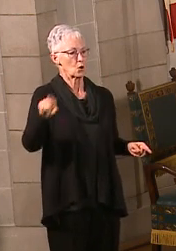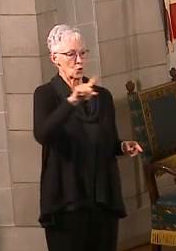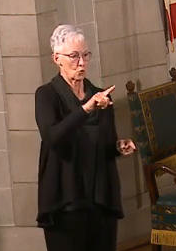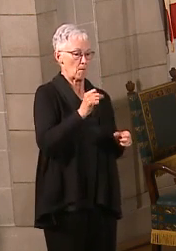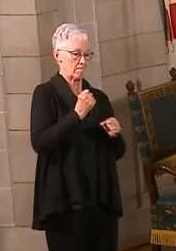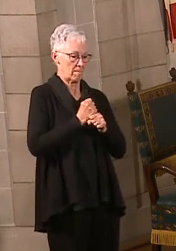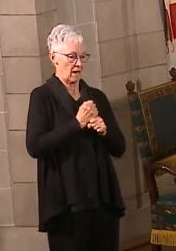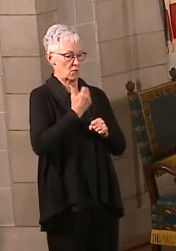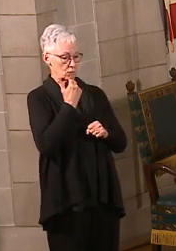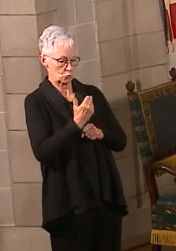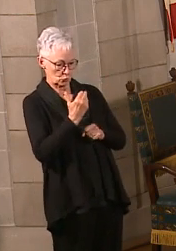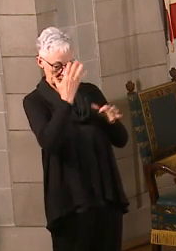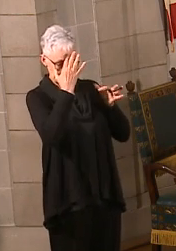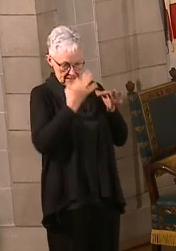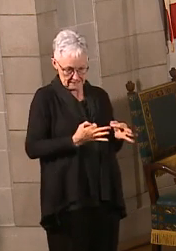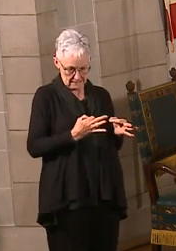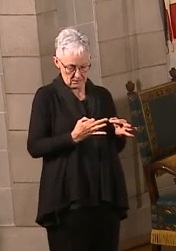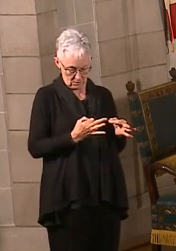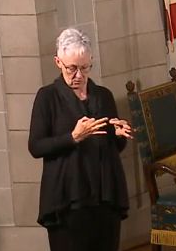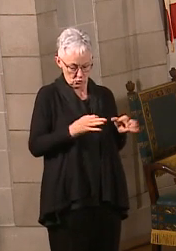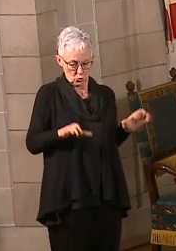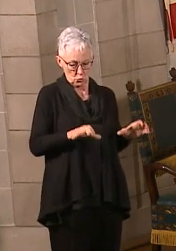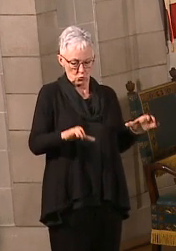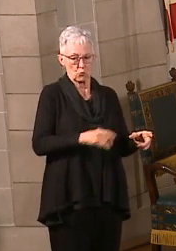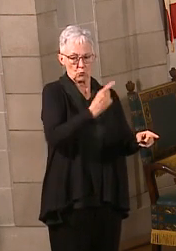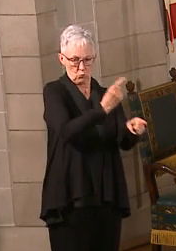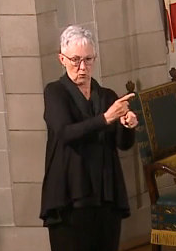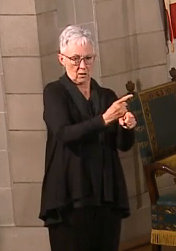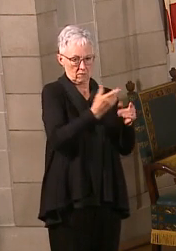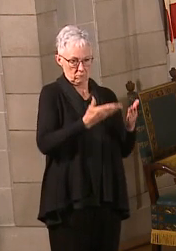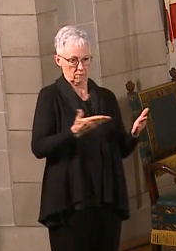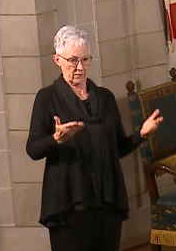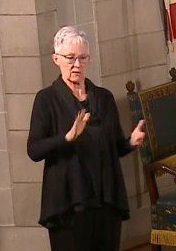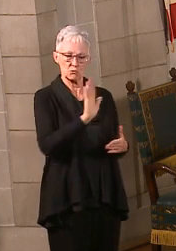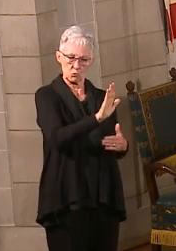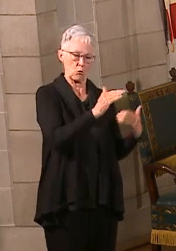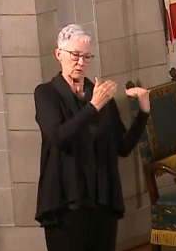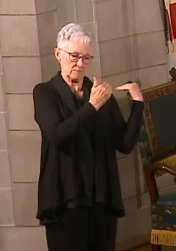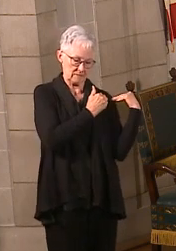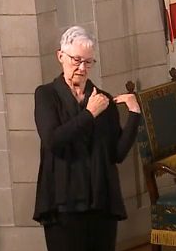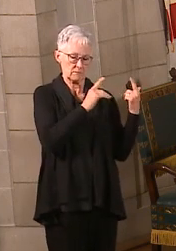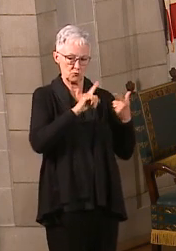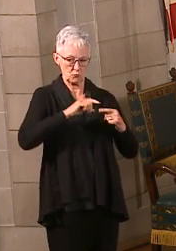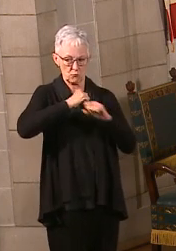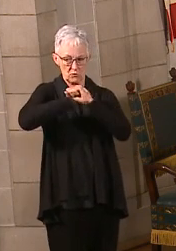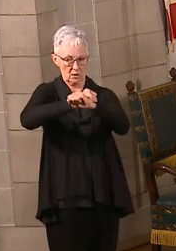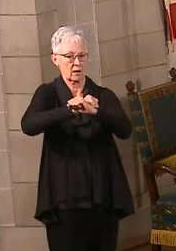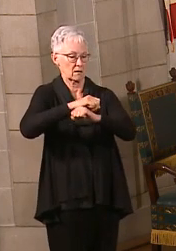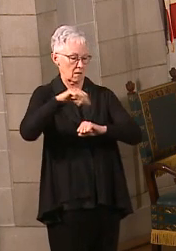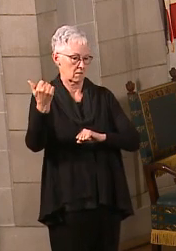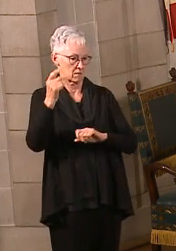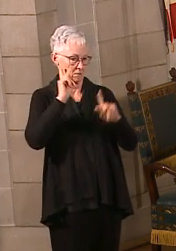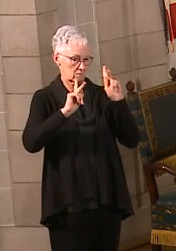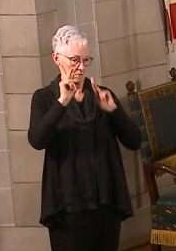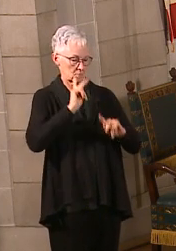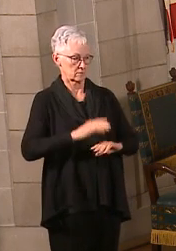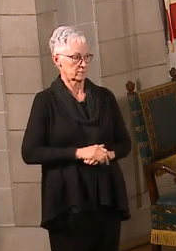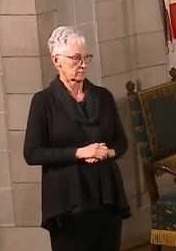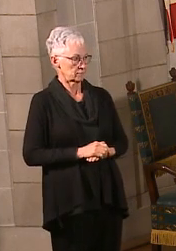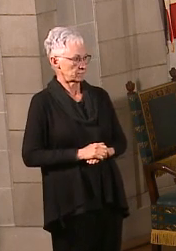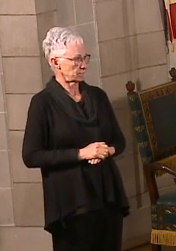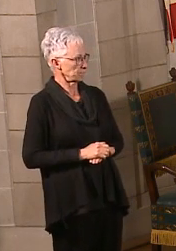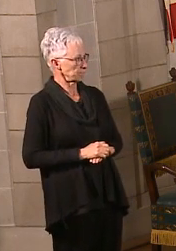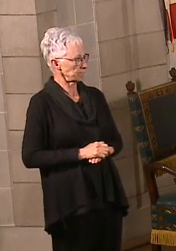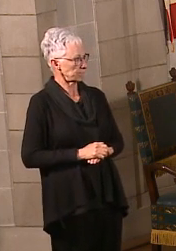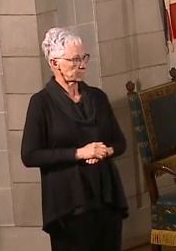thing, that individual responsibility, that civic duty to do the right thing here in our state. Now, in